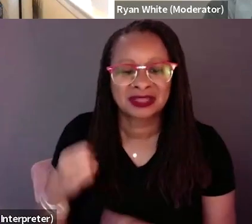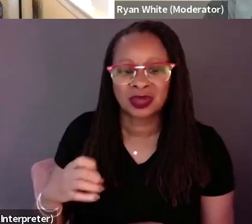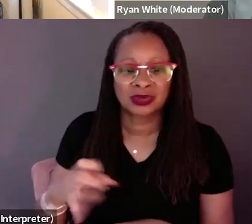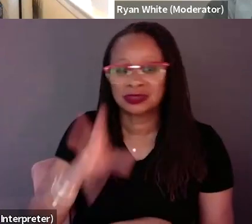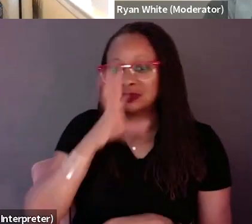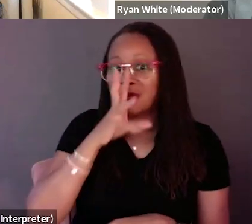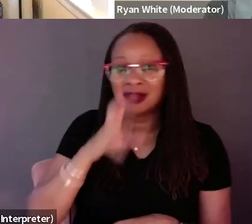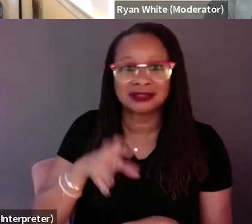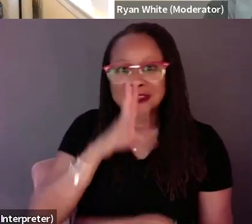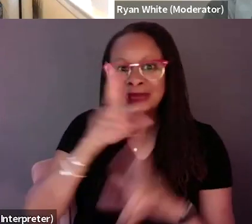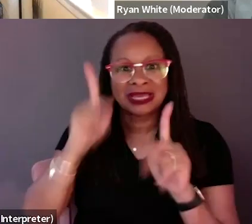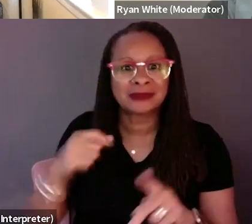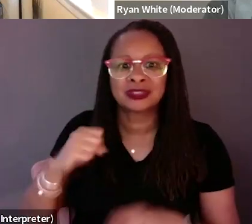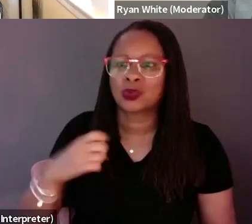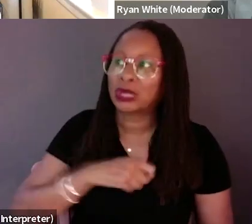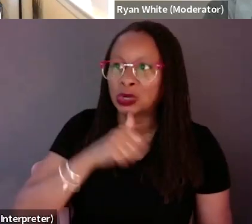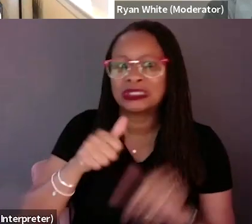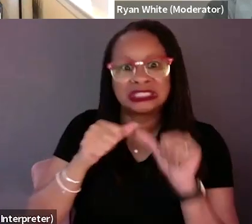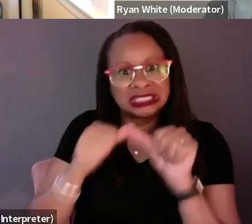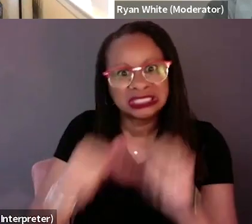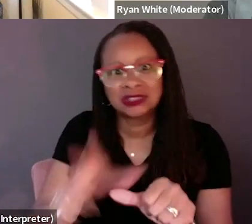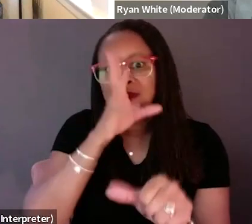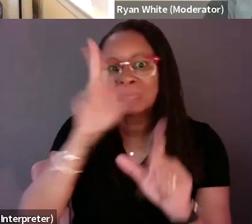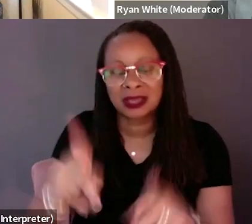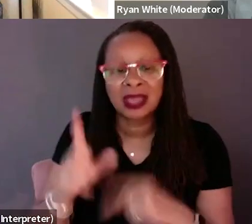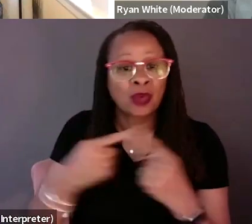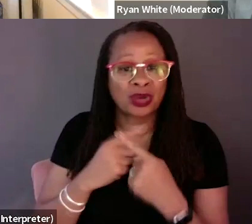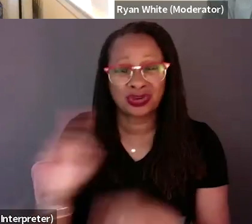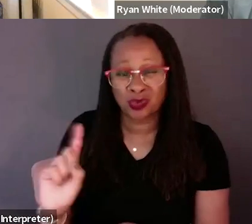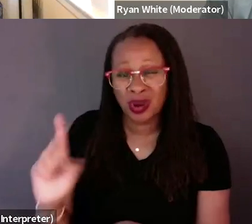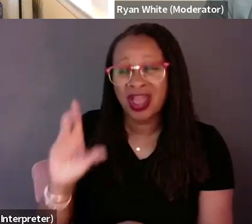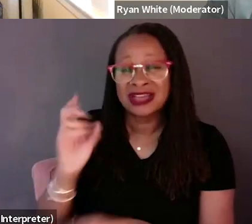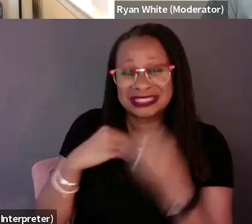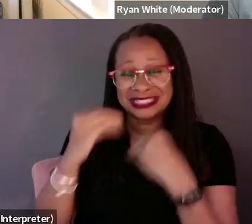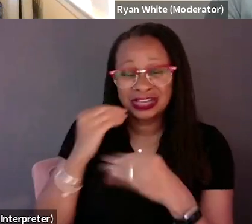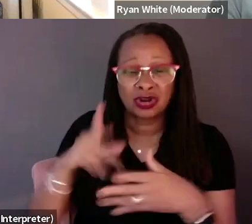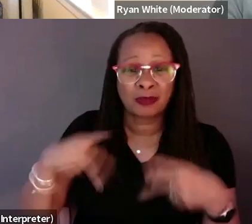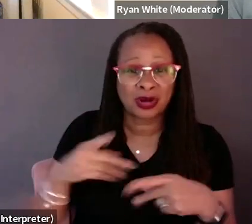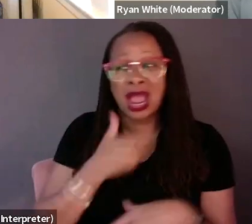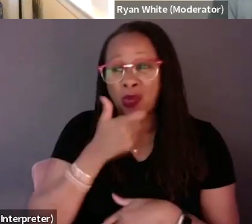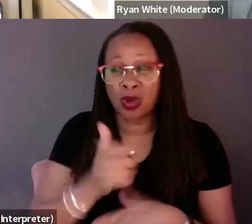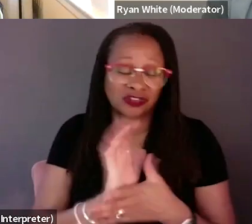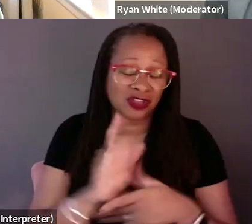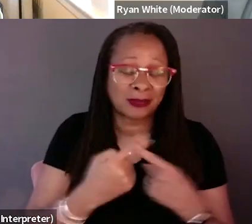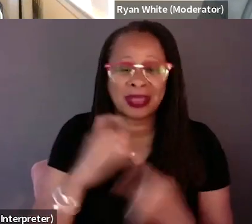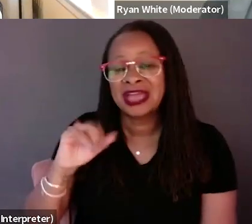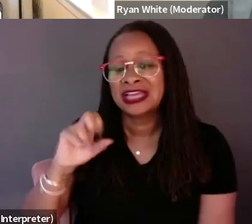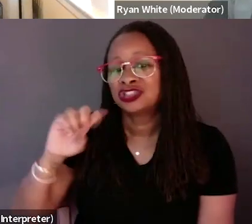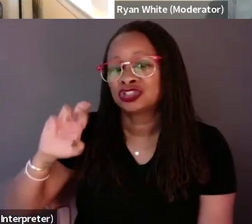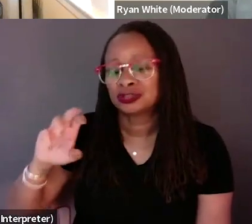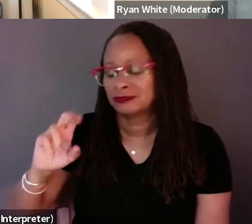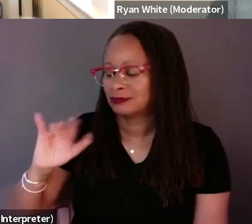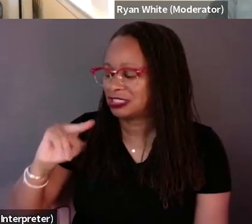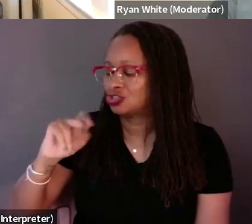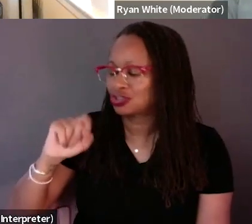know, you speak up so that we don't have to. Like when you're at a dinner party, if you say like, oh, I watched a film about like the intersex rights